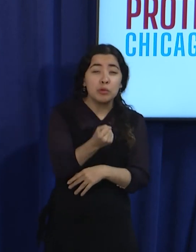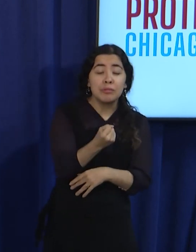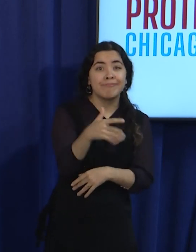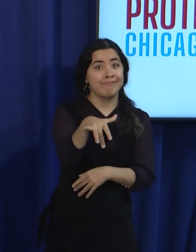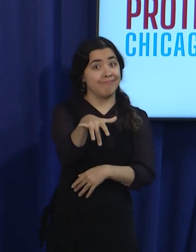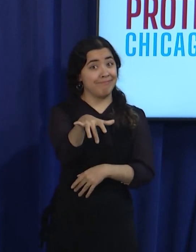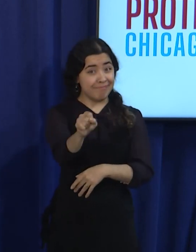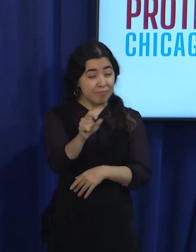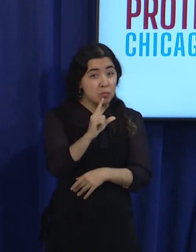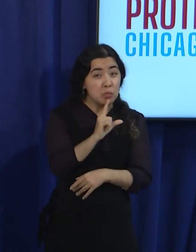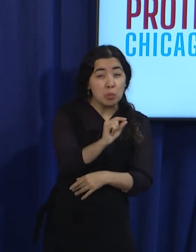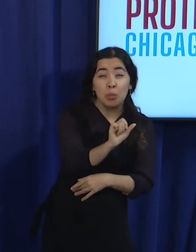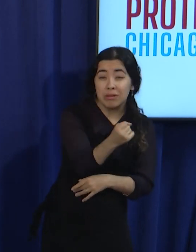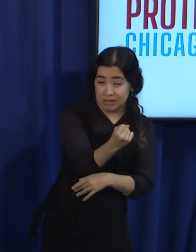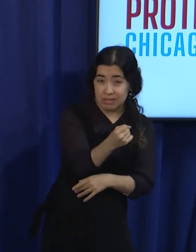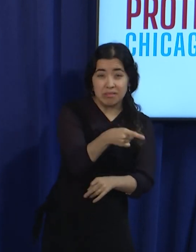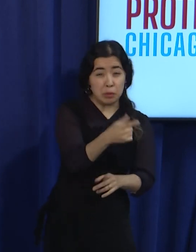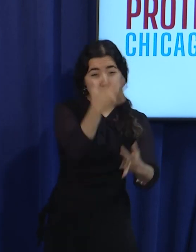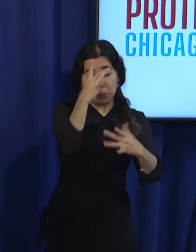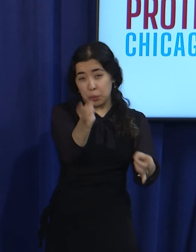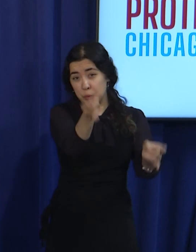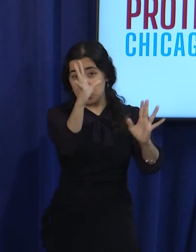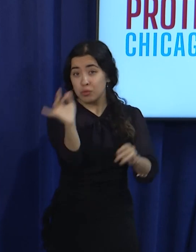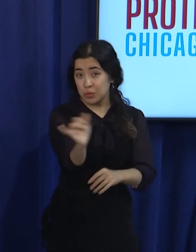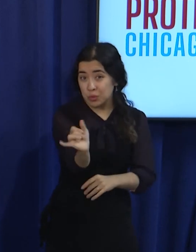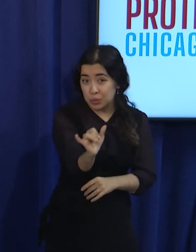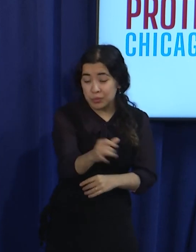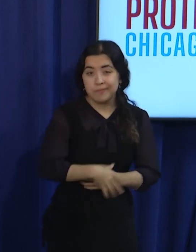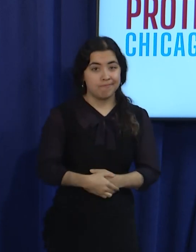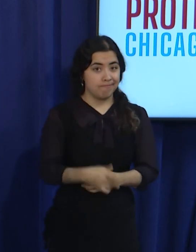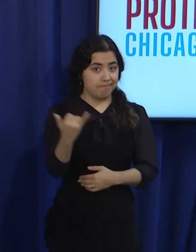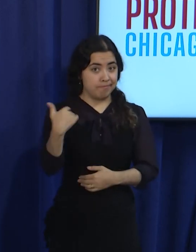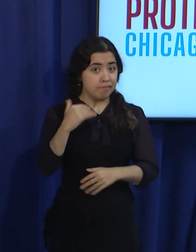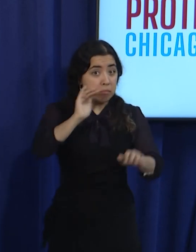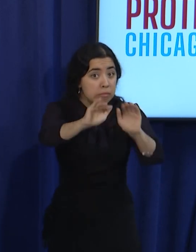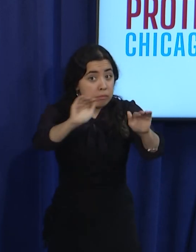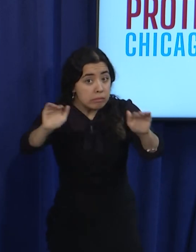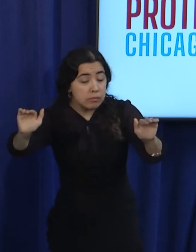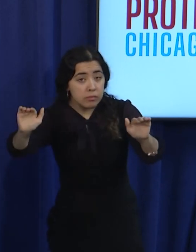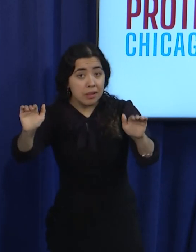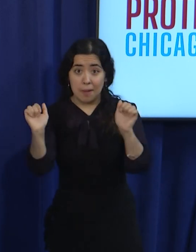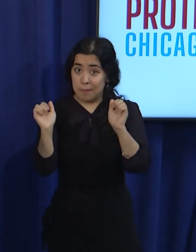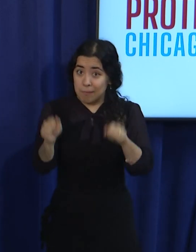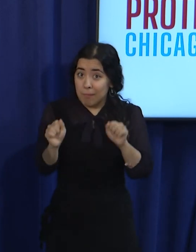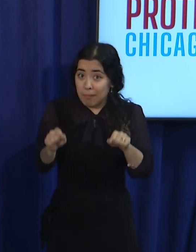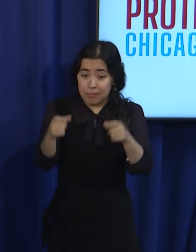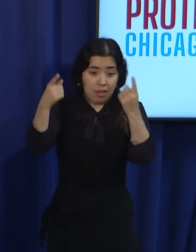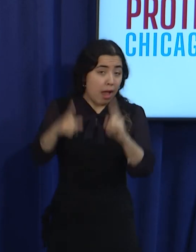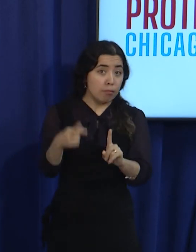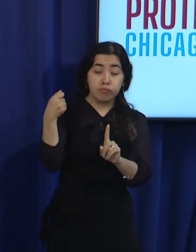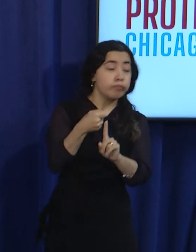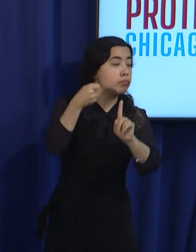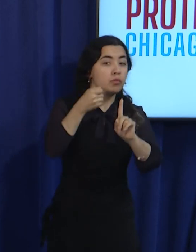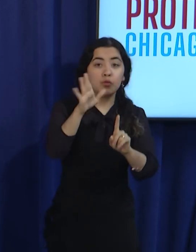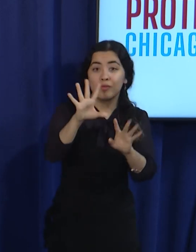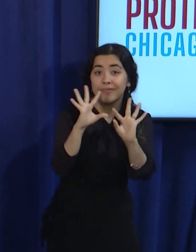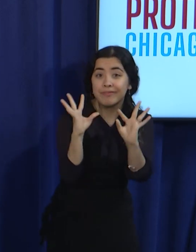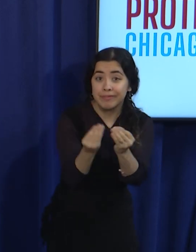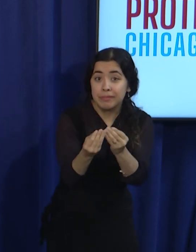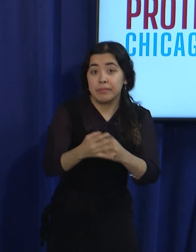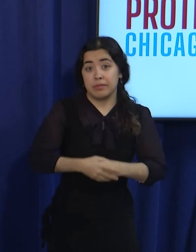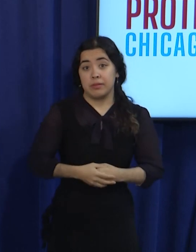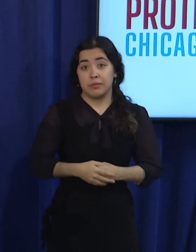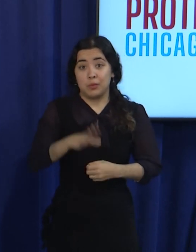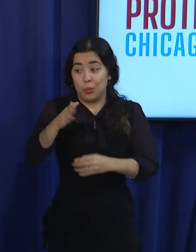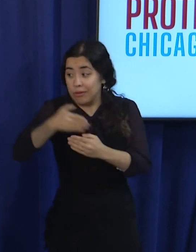yes, even in their 20s. So with that, I want to remind you that this could be any one of your family members or neighbors, and in fact, it can